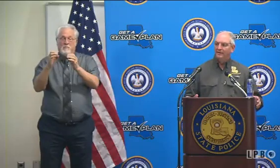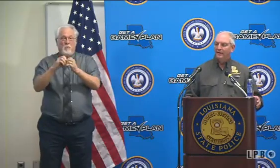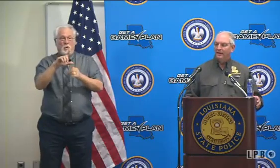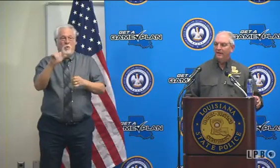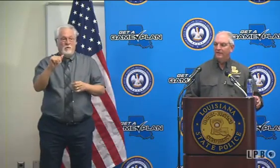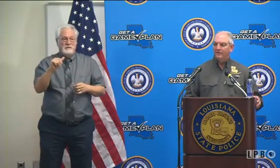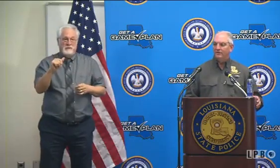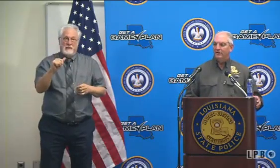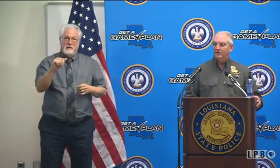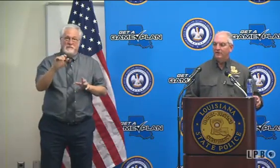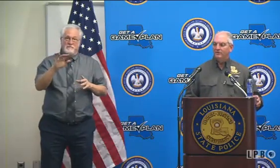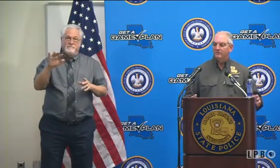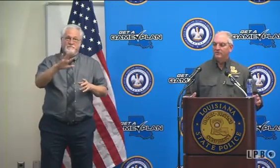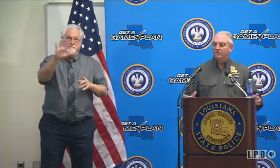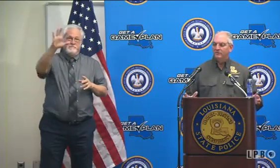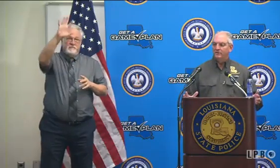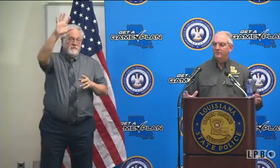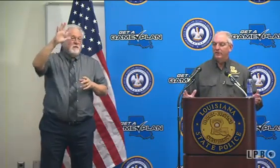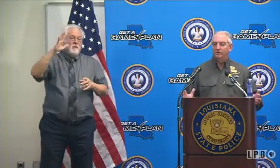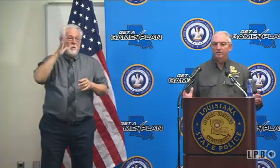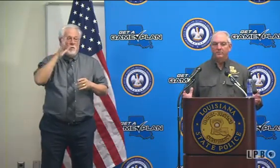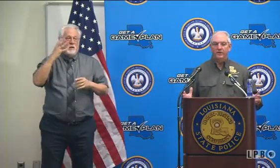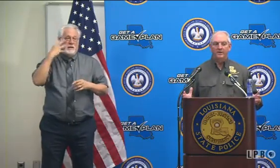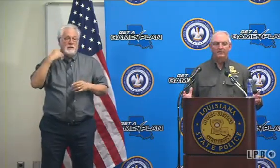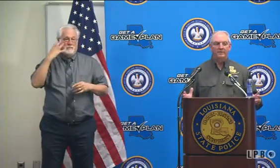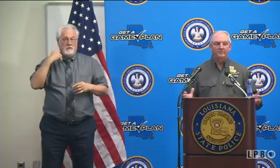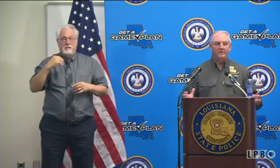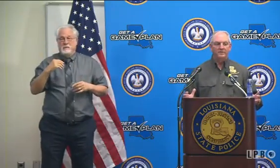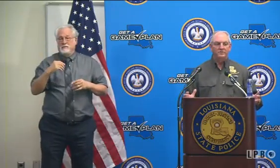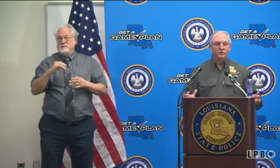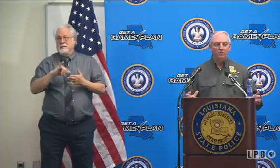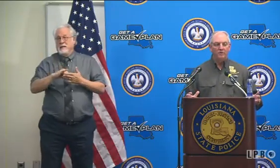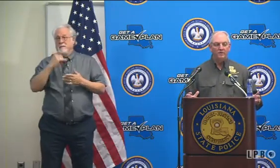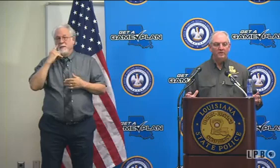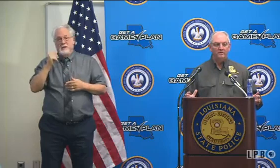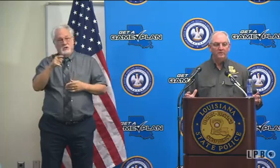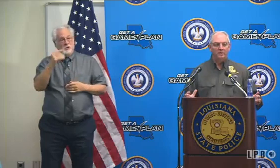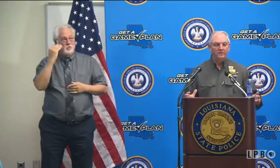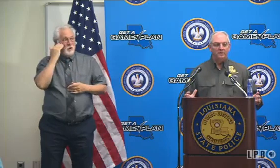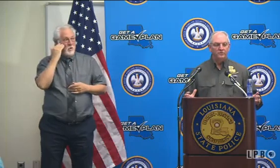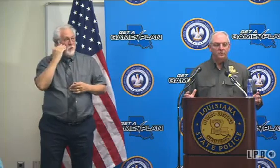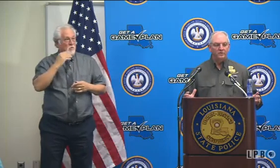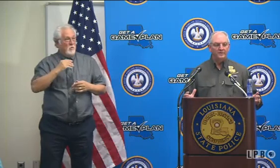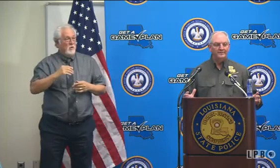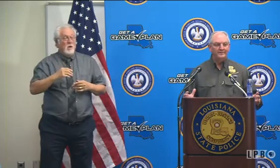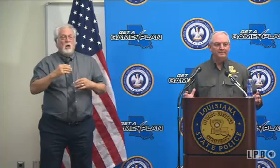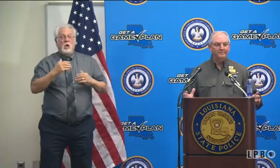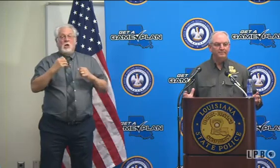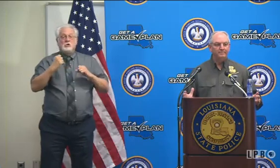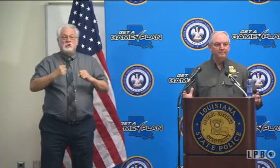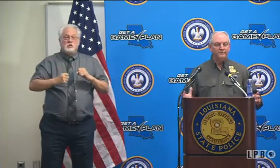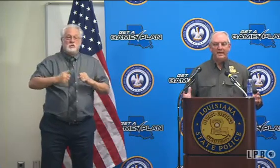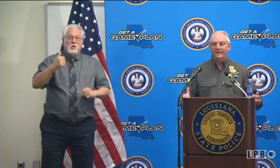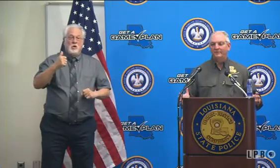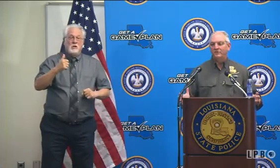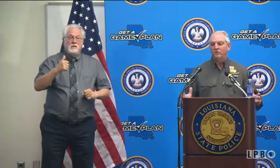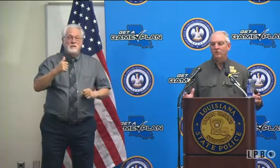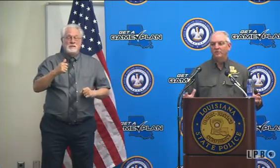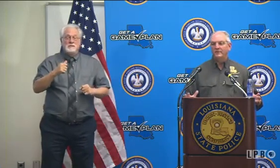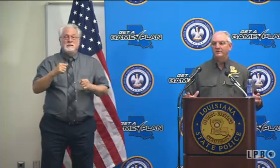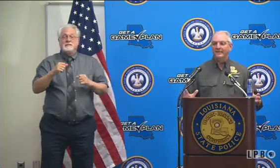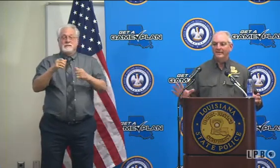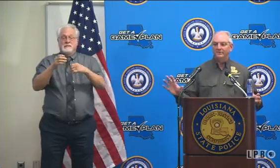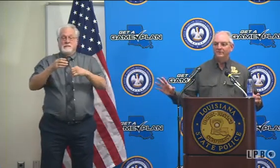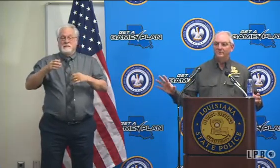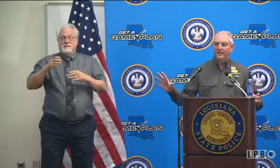Louisiana that's going to experience the brunt of it, because as you all know, the strongest side of the